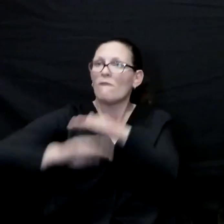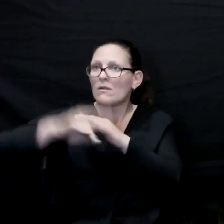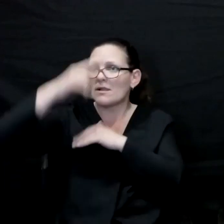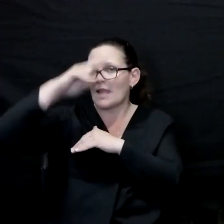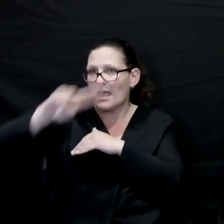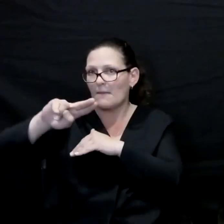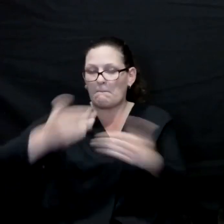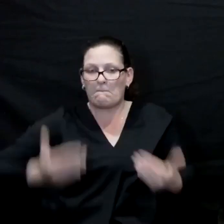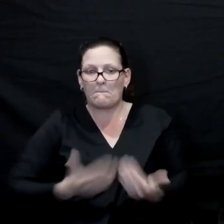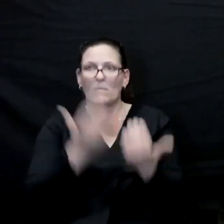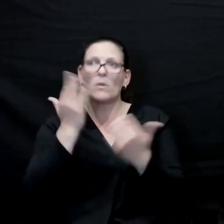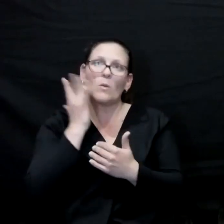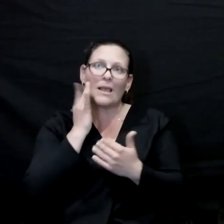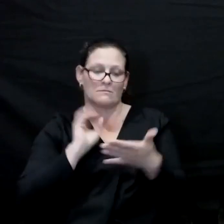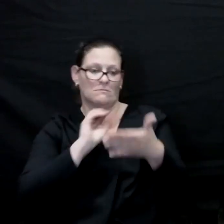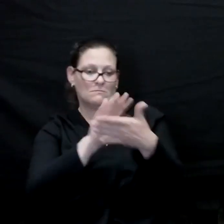birth.